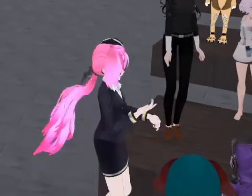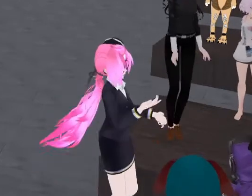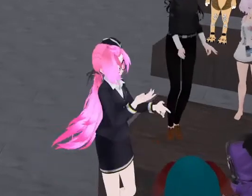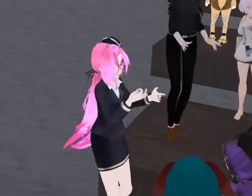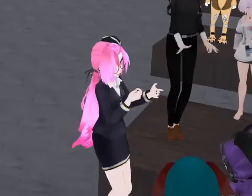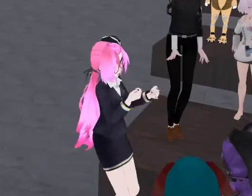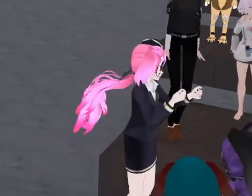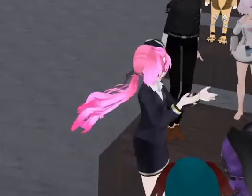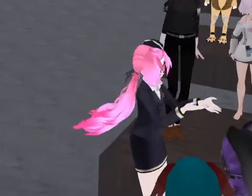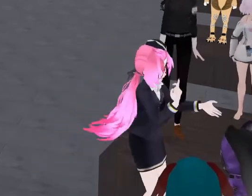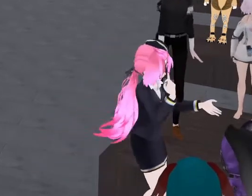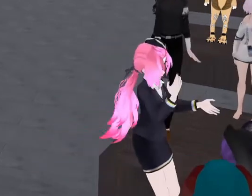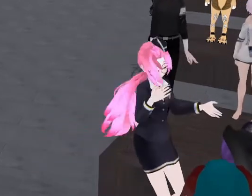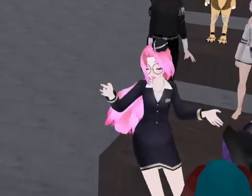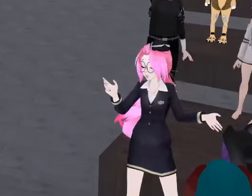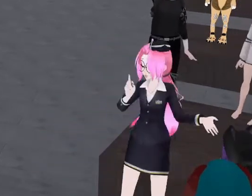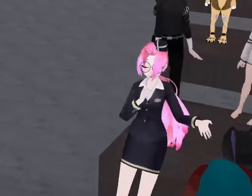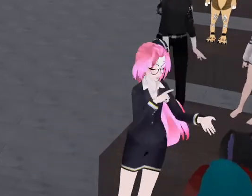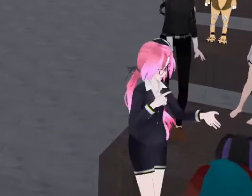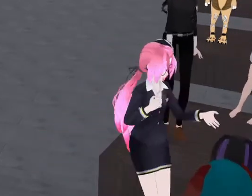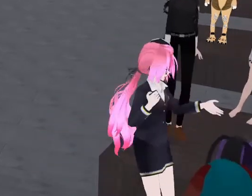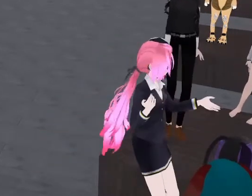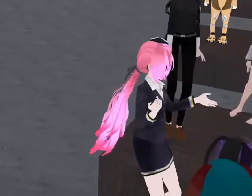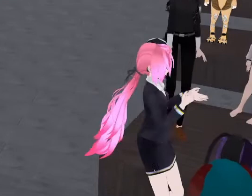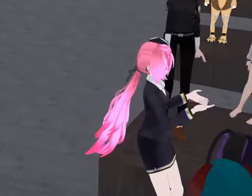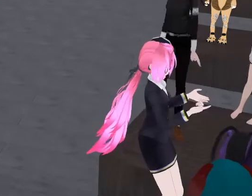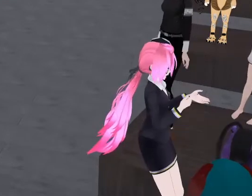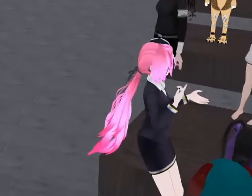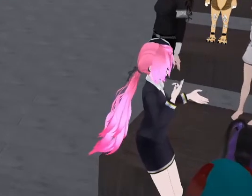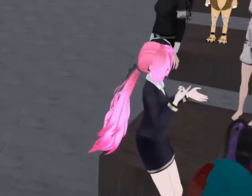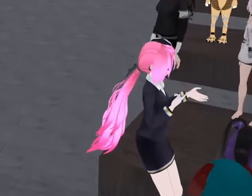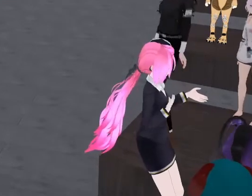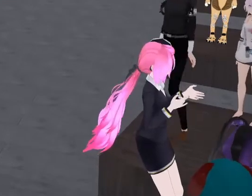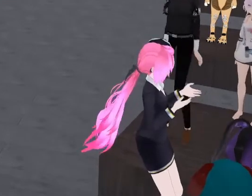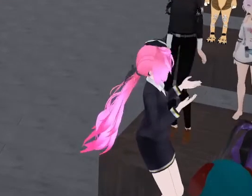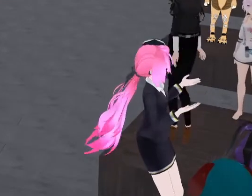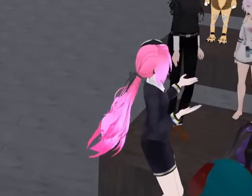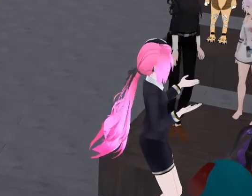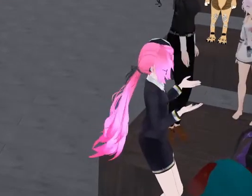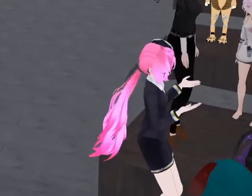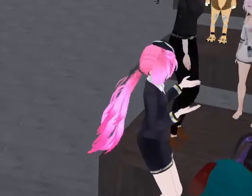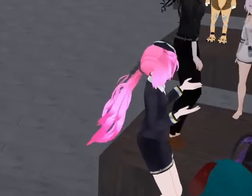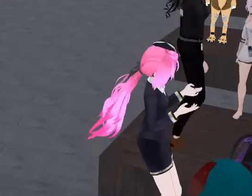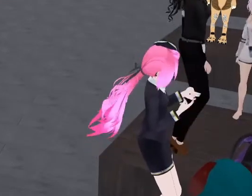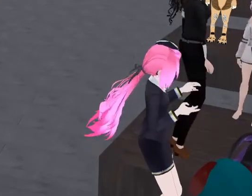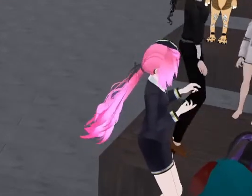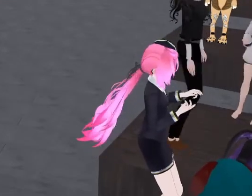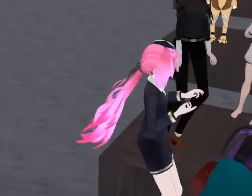But I think you guys know that they're a restaurant, and I think that they know that you guys are a birthday party, or if they don't know your birthday party, they know your party.